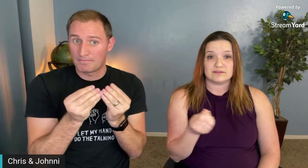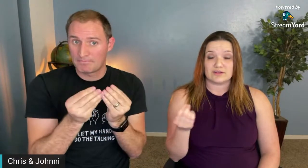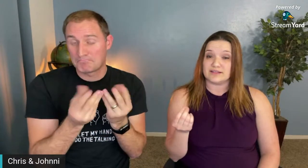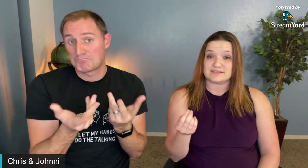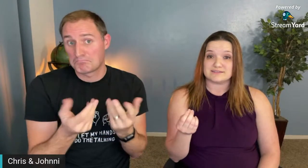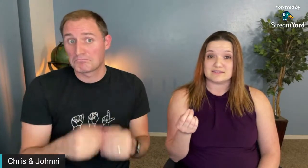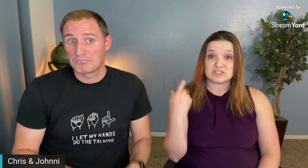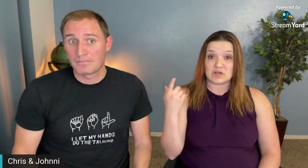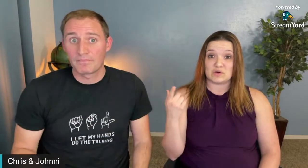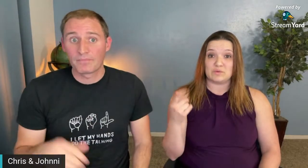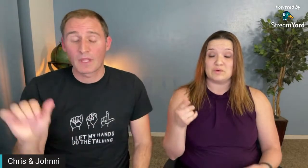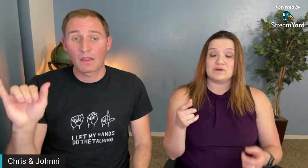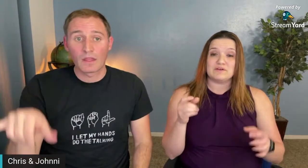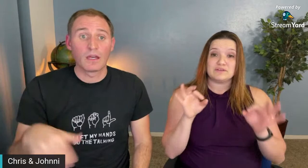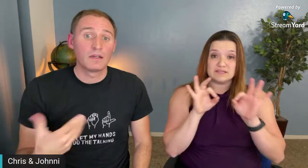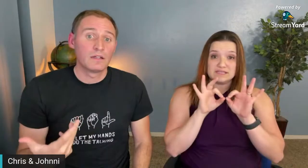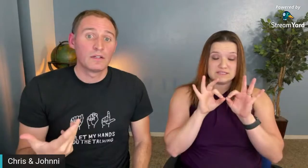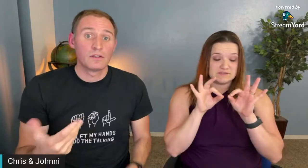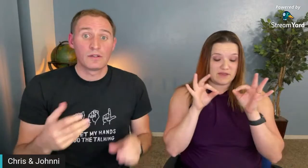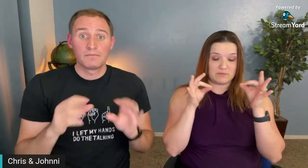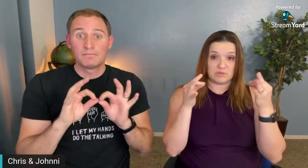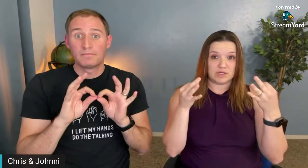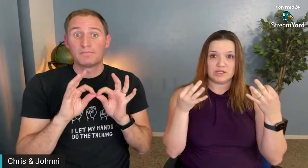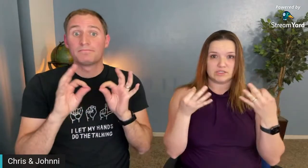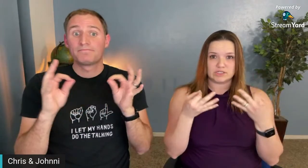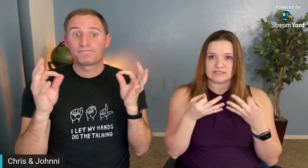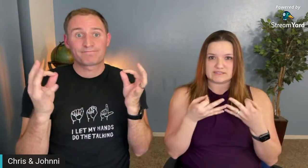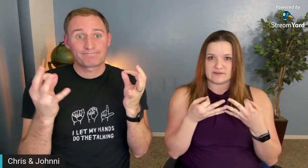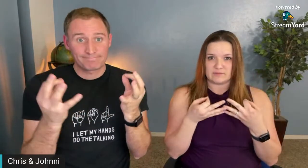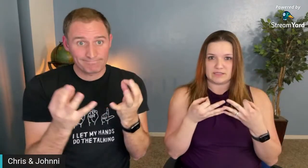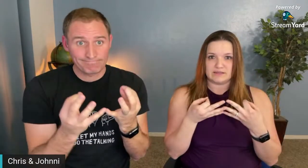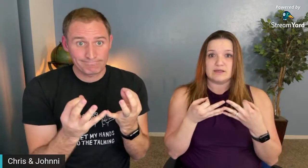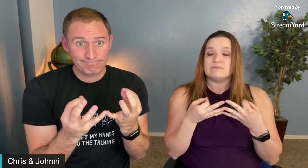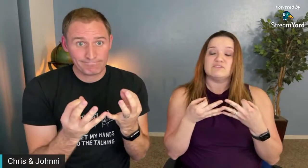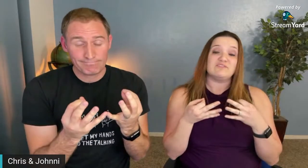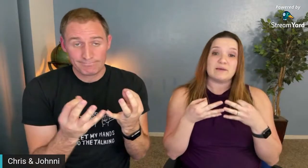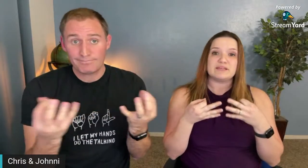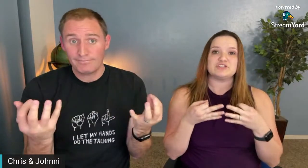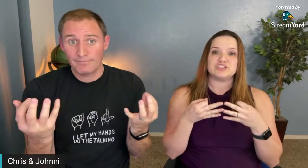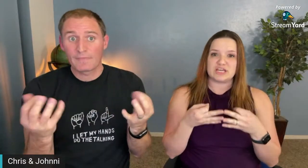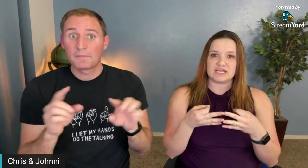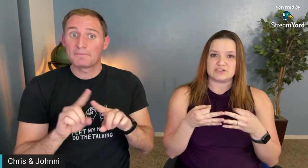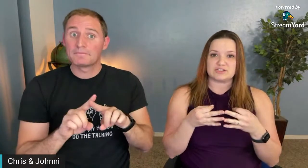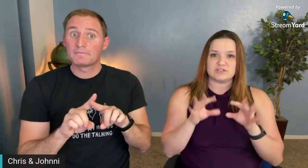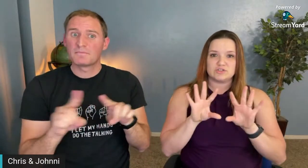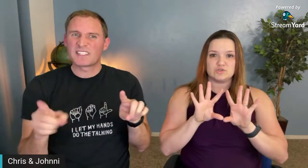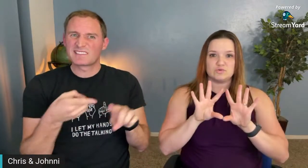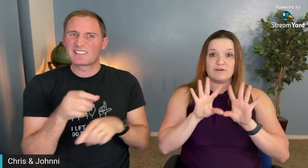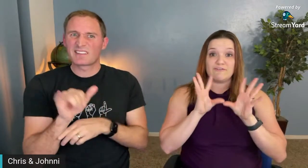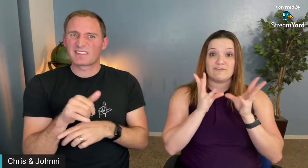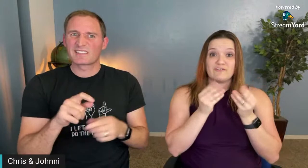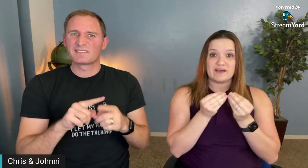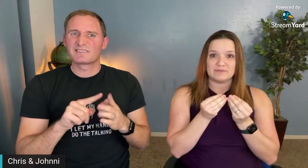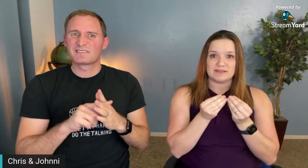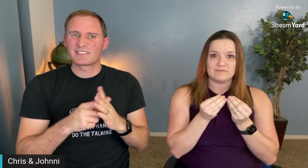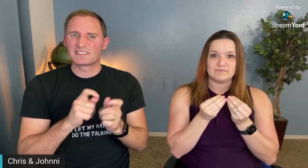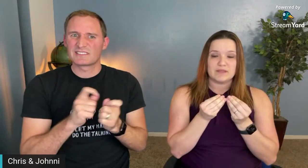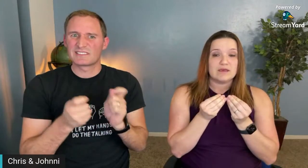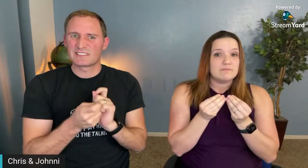There it is. So this is family. We all learned it as family, but family has changed to family. But